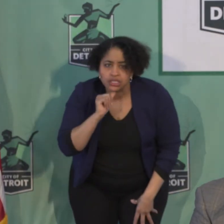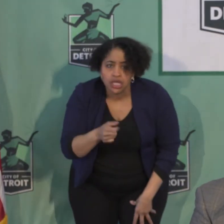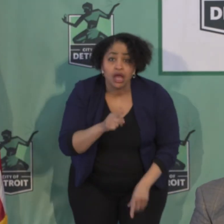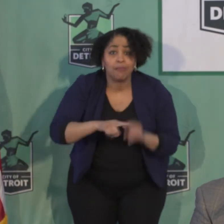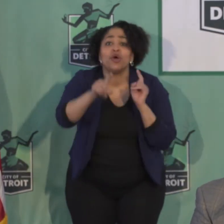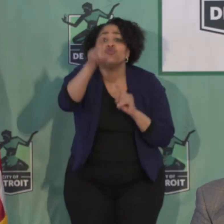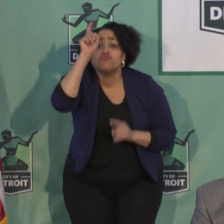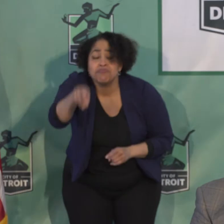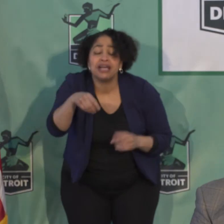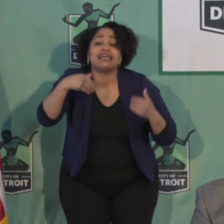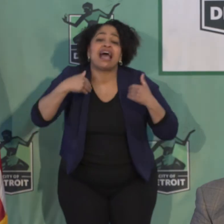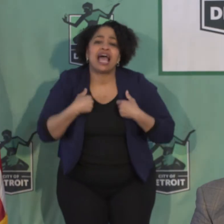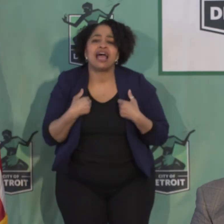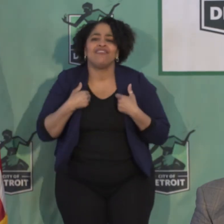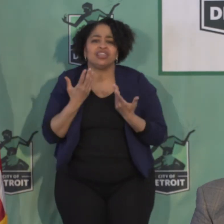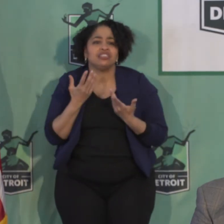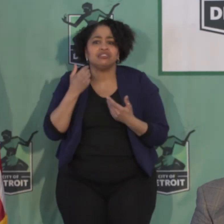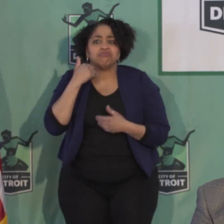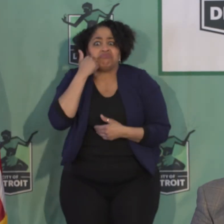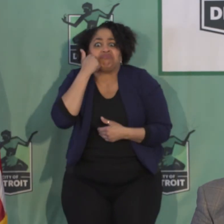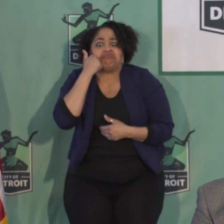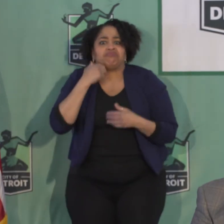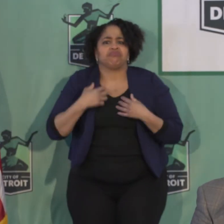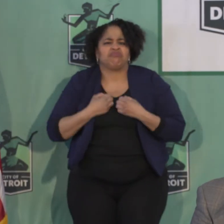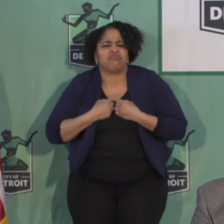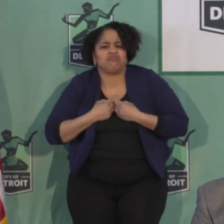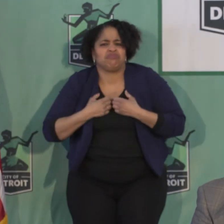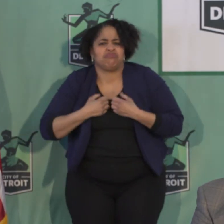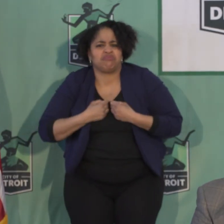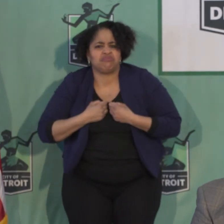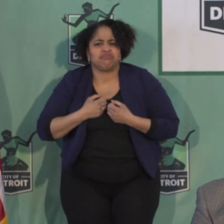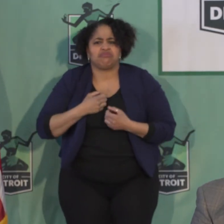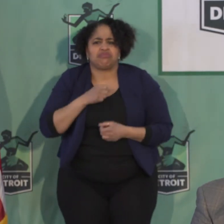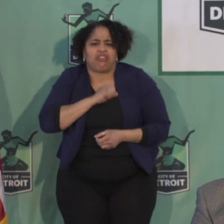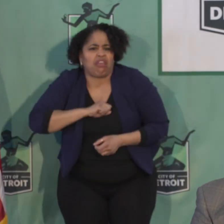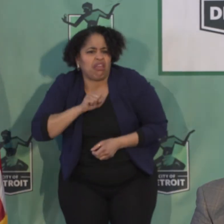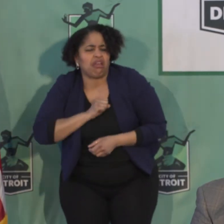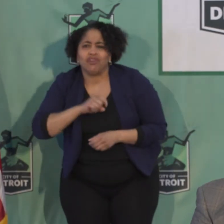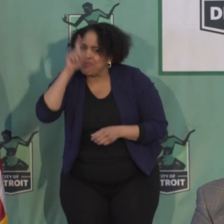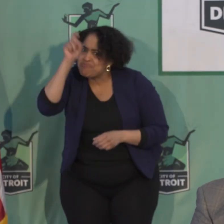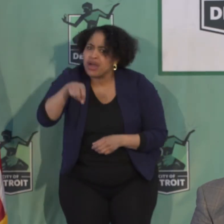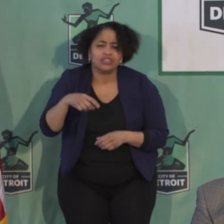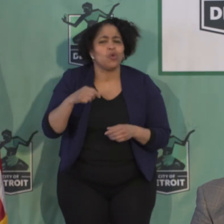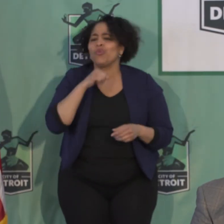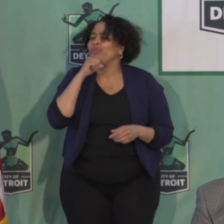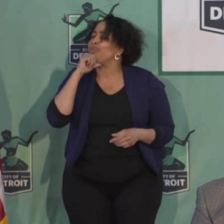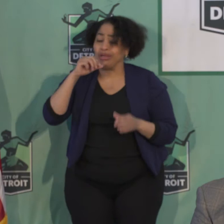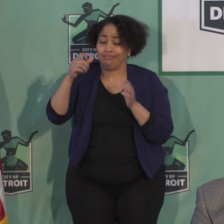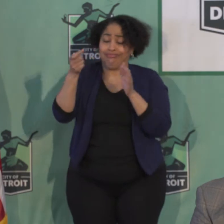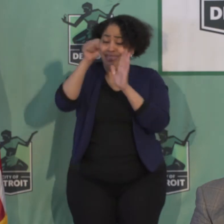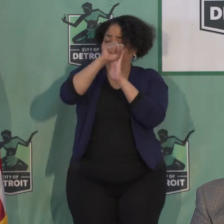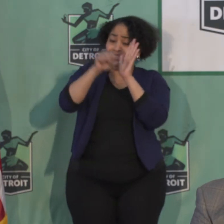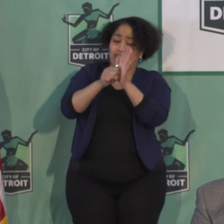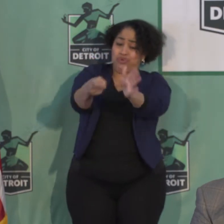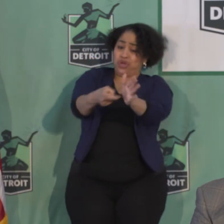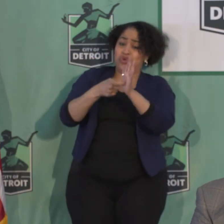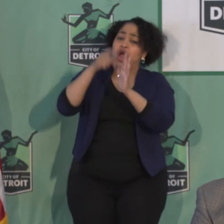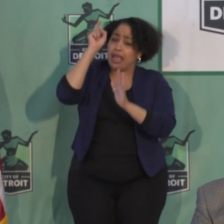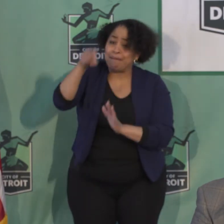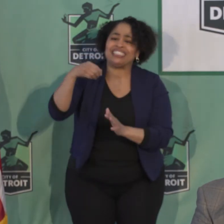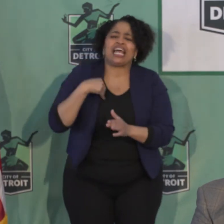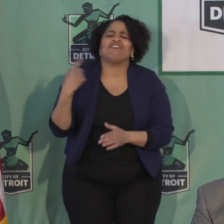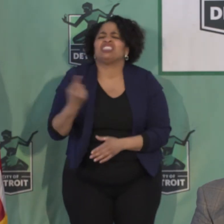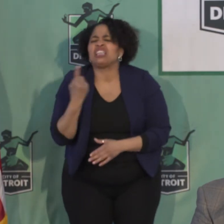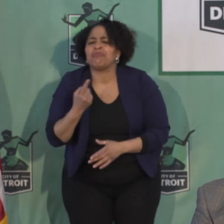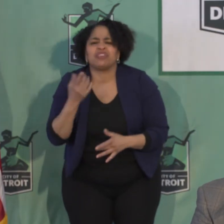have to have symptoms. We don't give prescriptions to people who don't have symptoms. That's a state mandate. But if you've got a